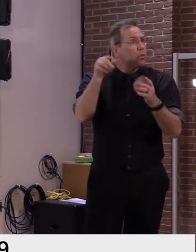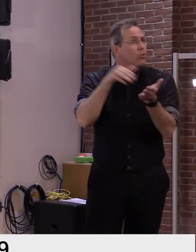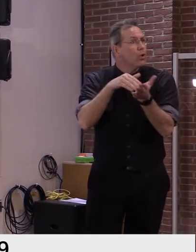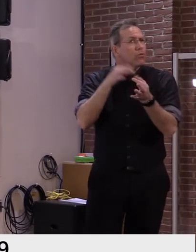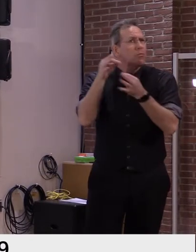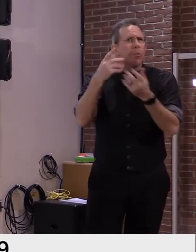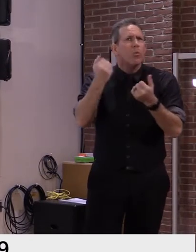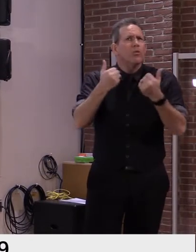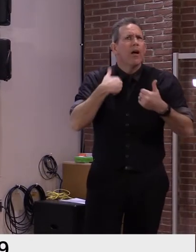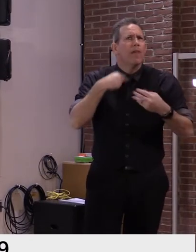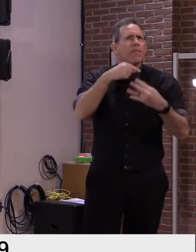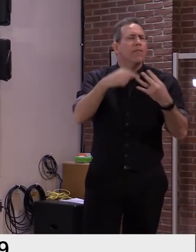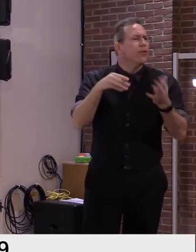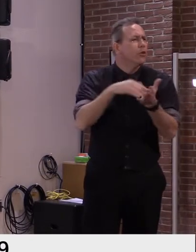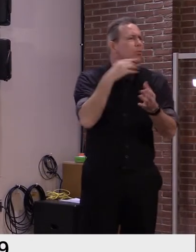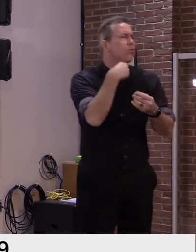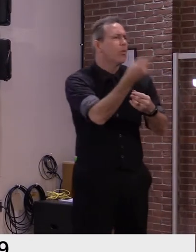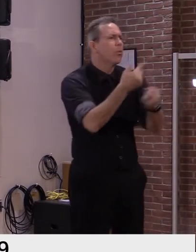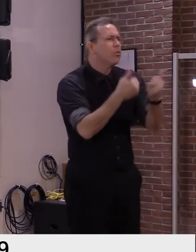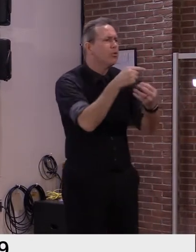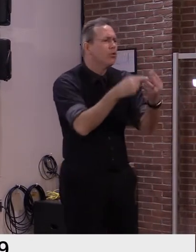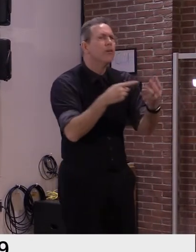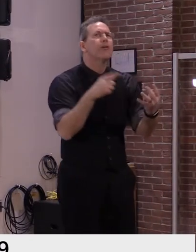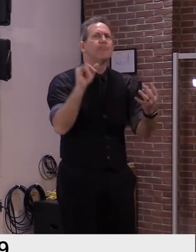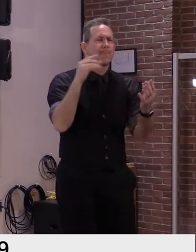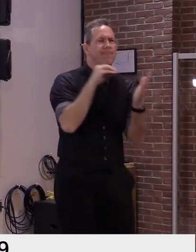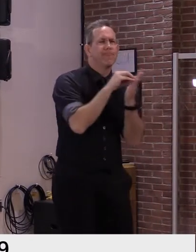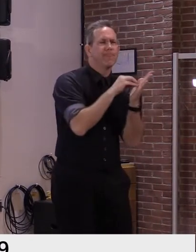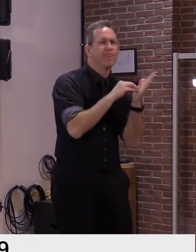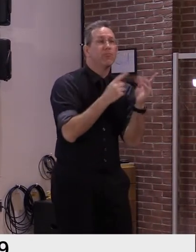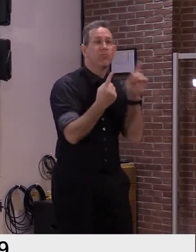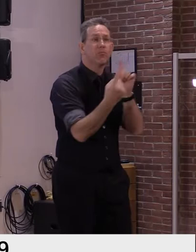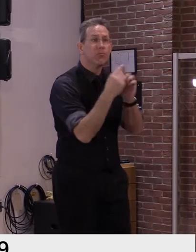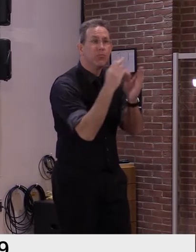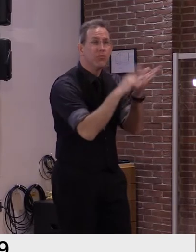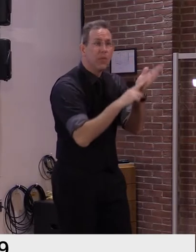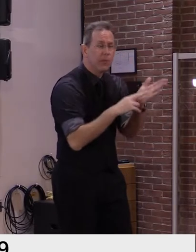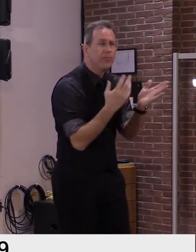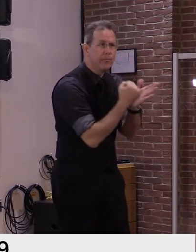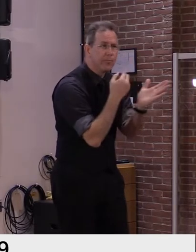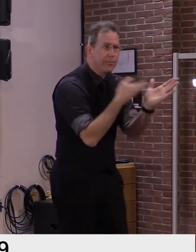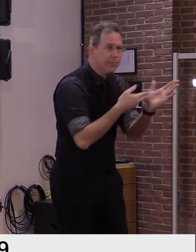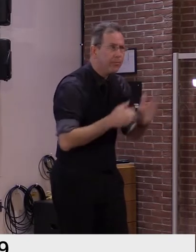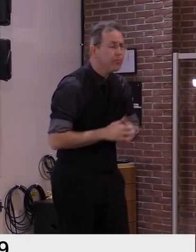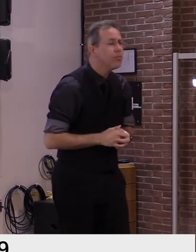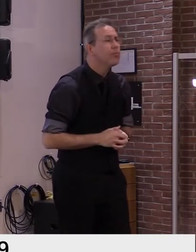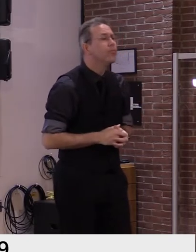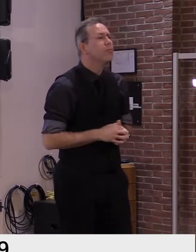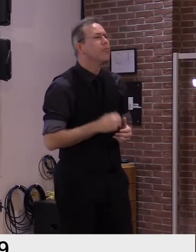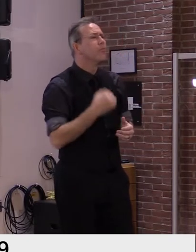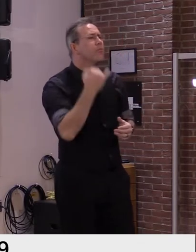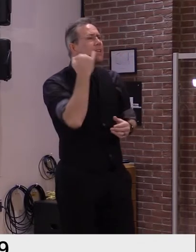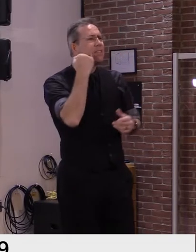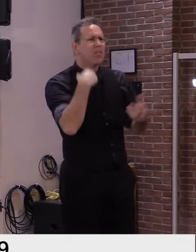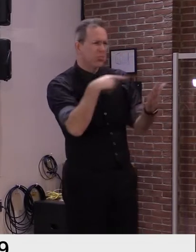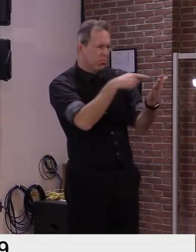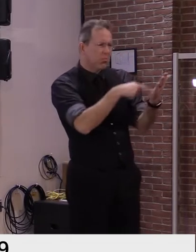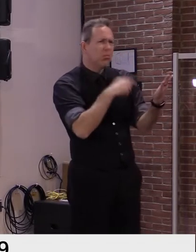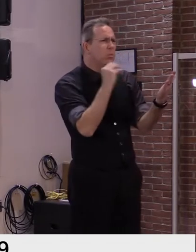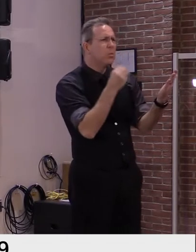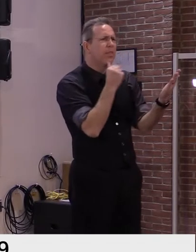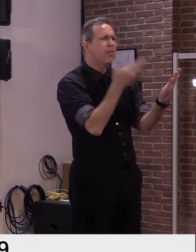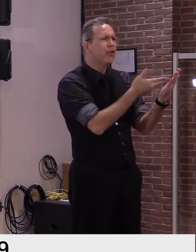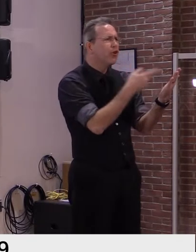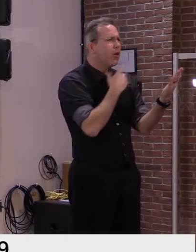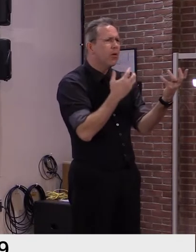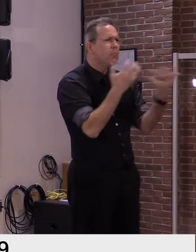if you don't have a health care provider, you will still get the vaccine. The health department may use the information you